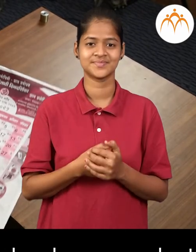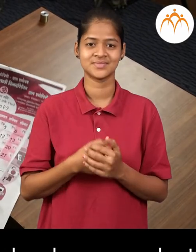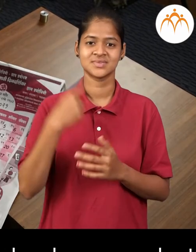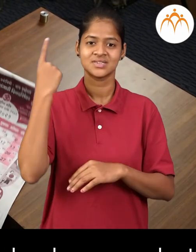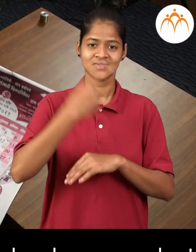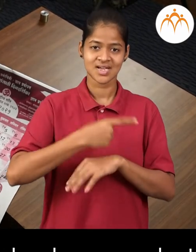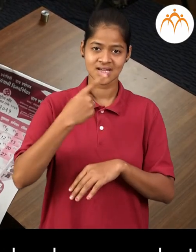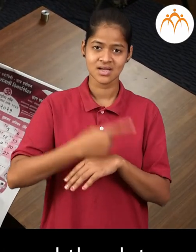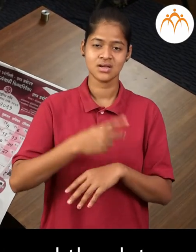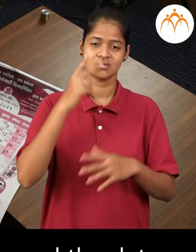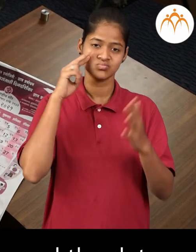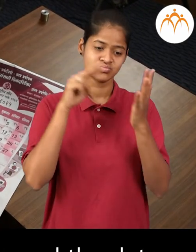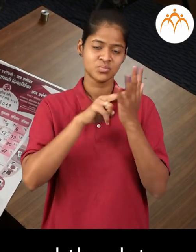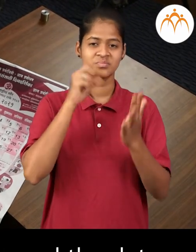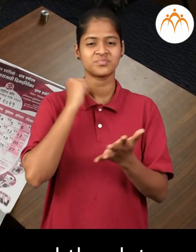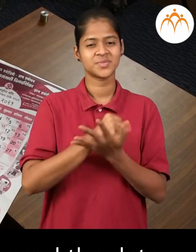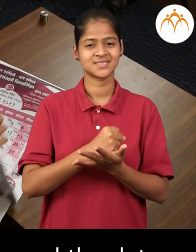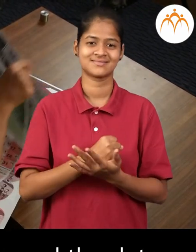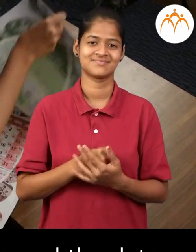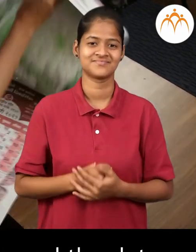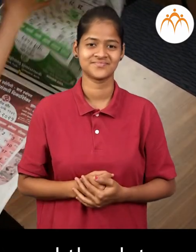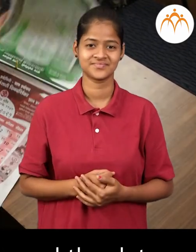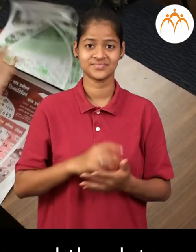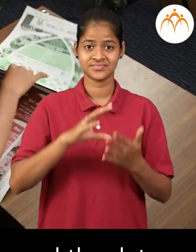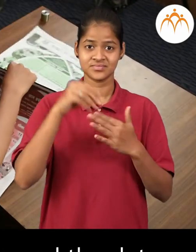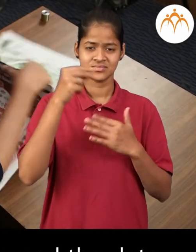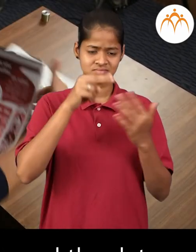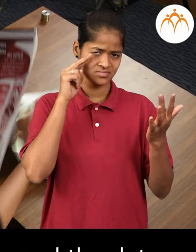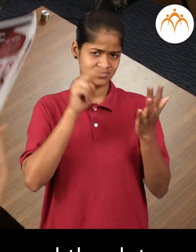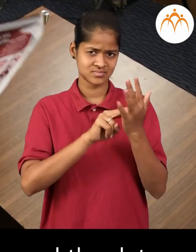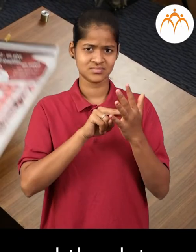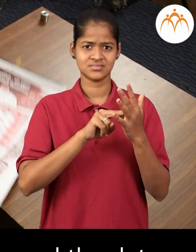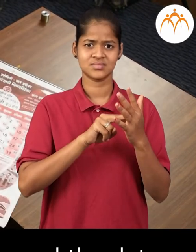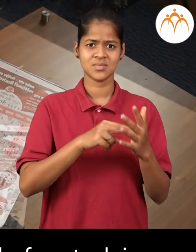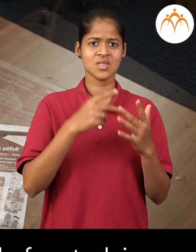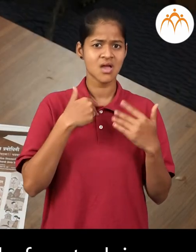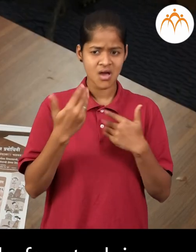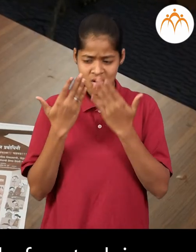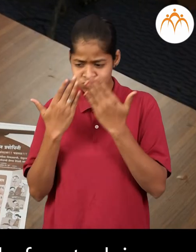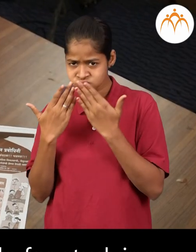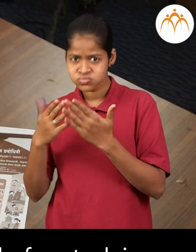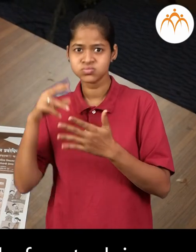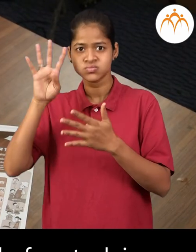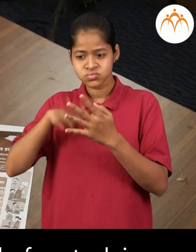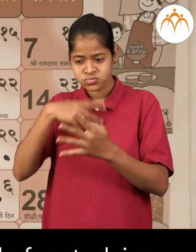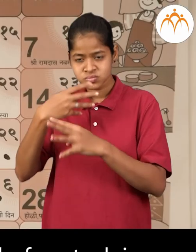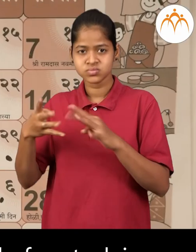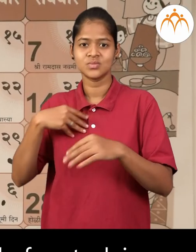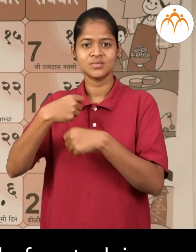Look carefully for the day and the date. Make your own timetable for studying.